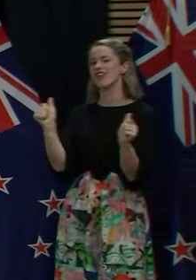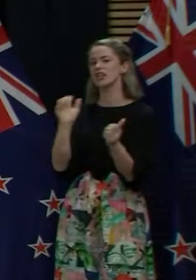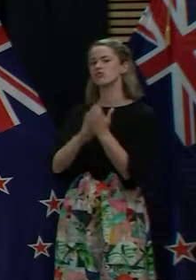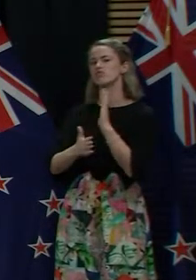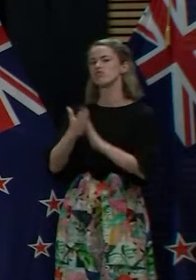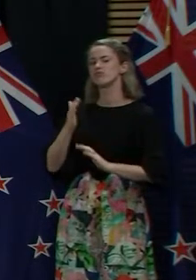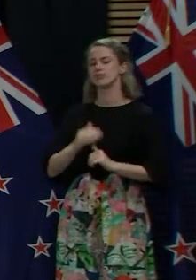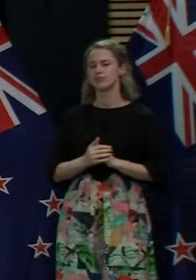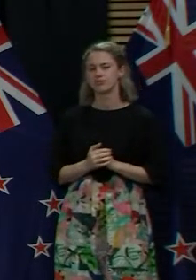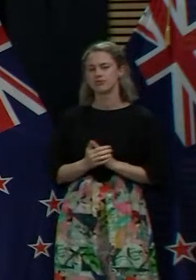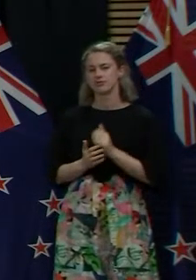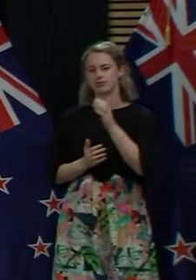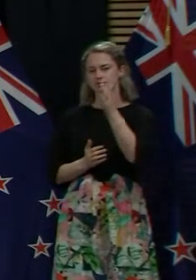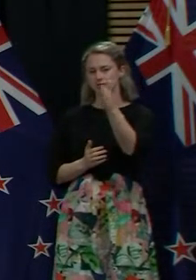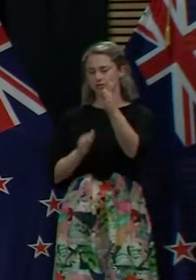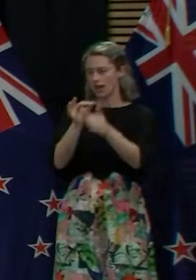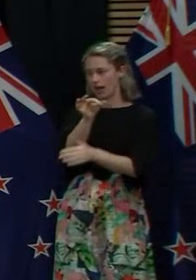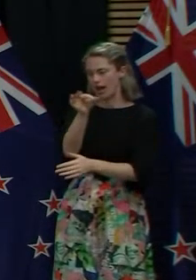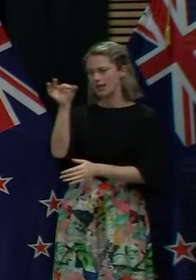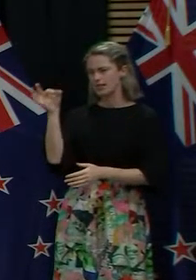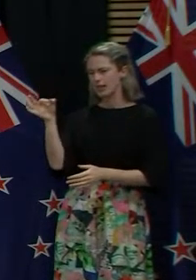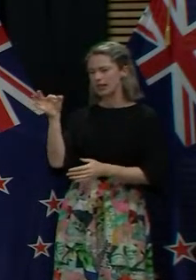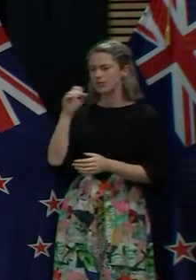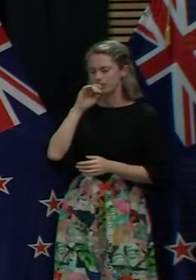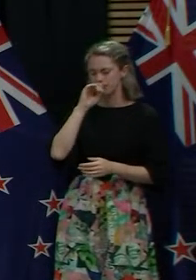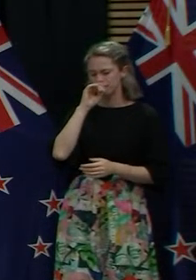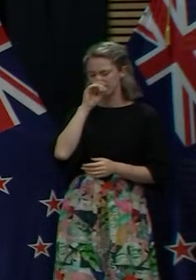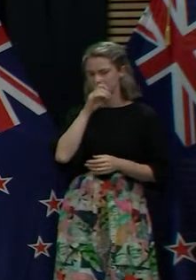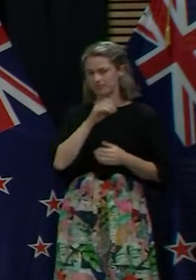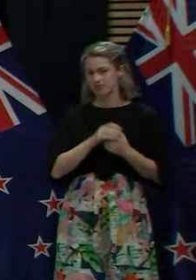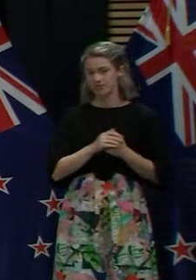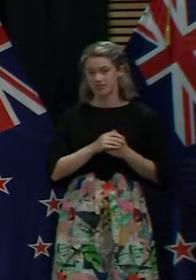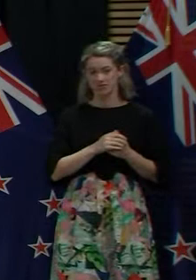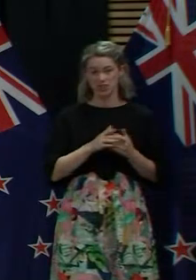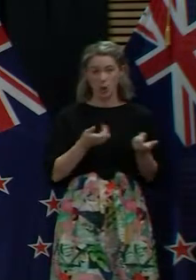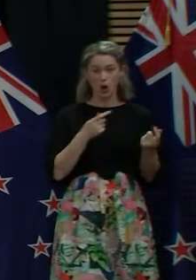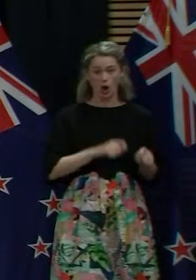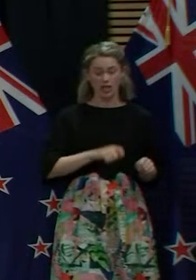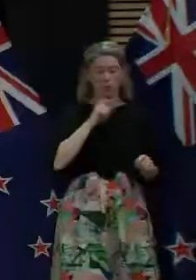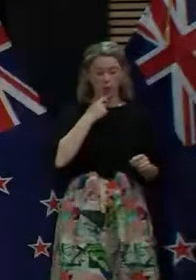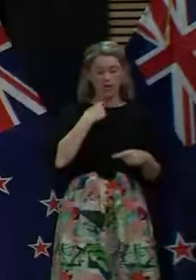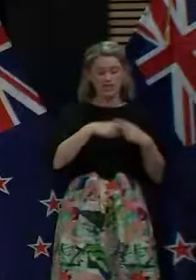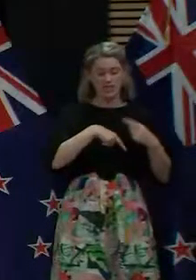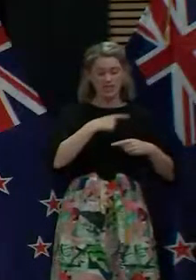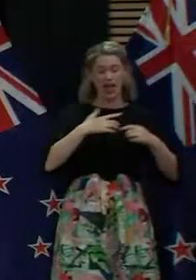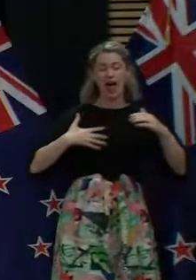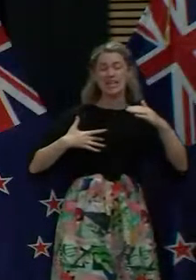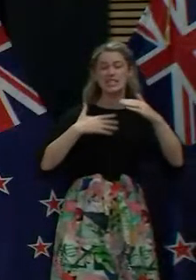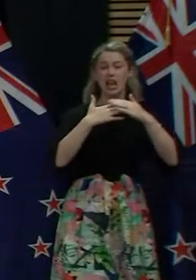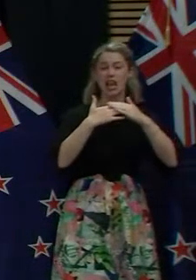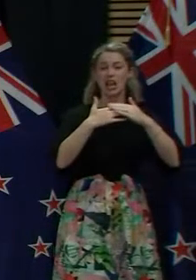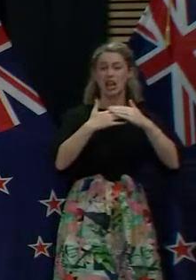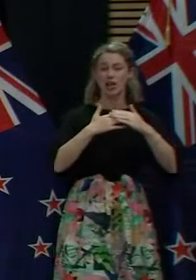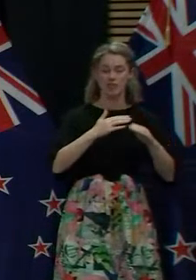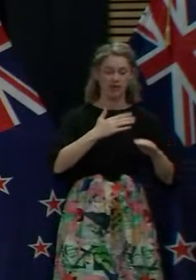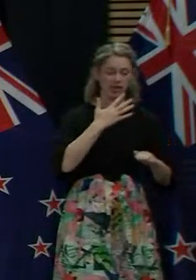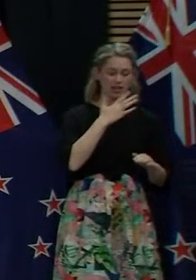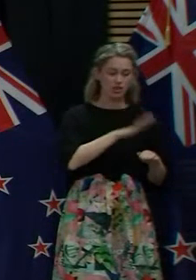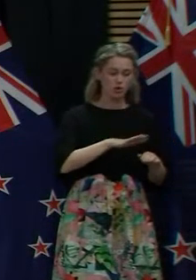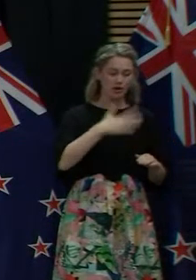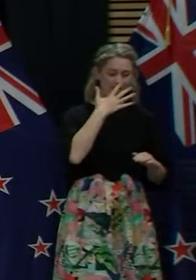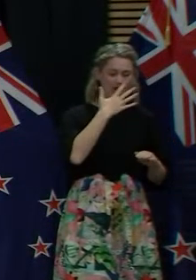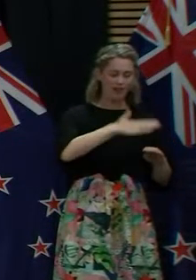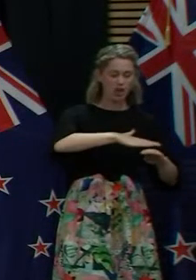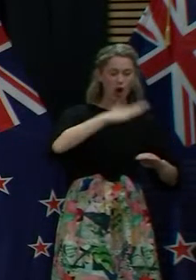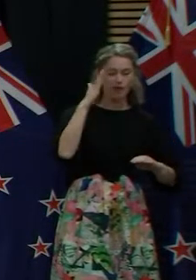sort of further to that point, so does that mean that we can expect lockdowns to be used until over 5s are able to be